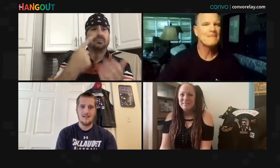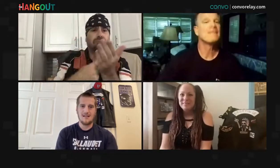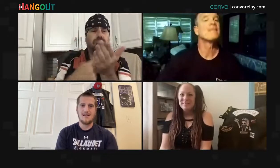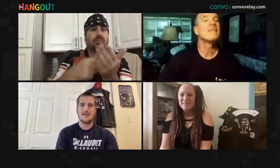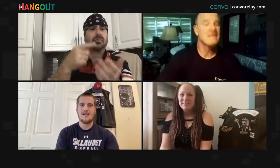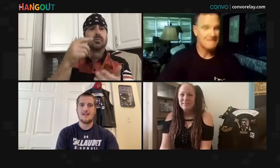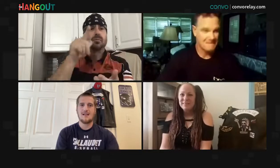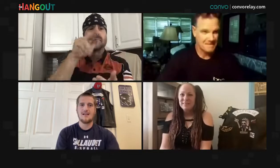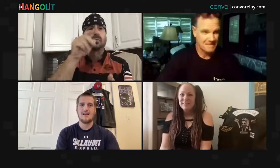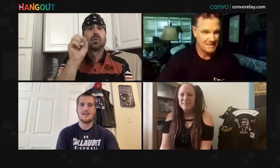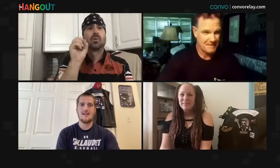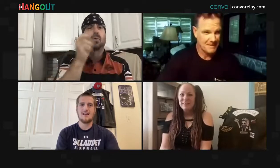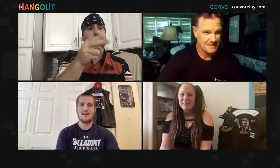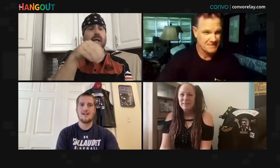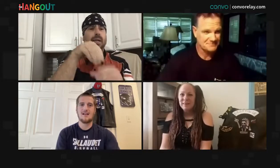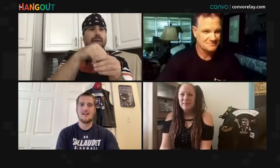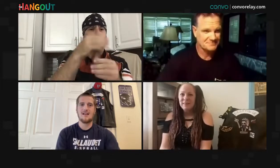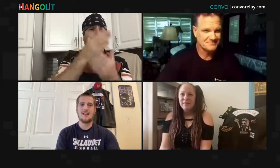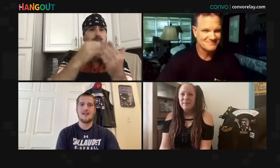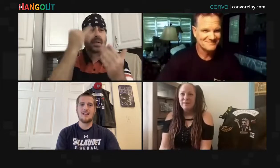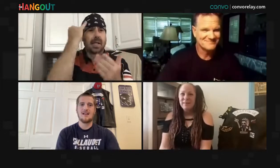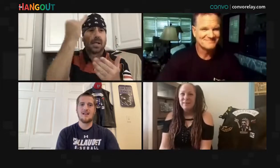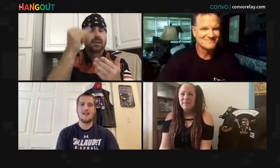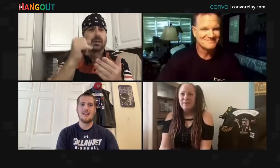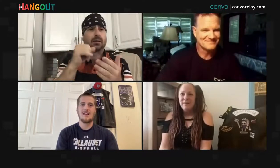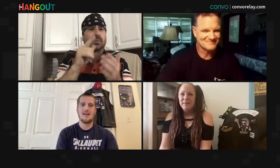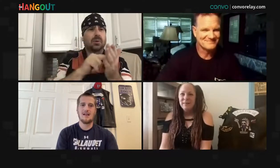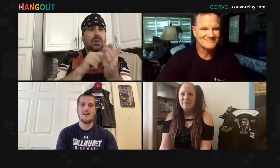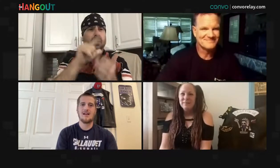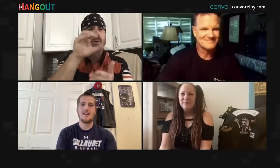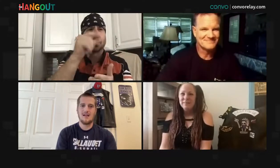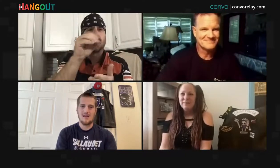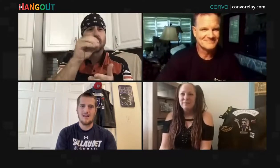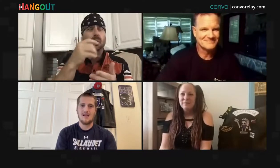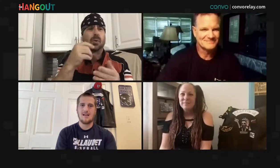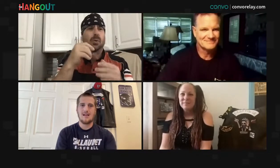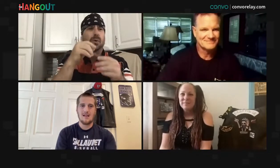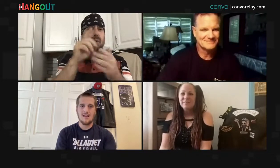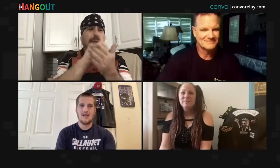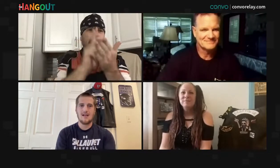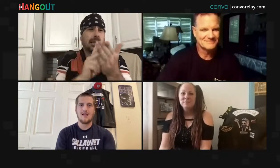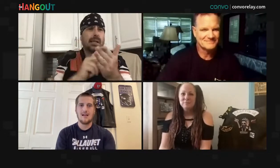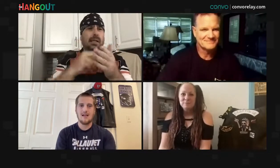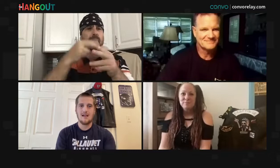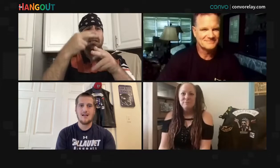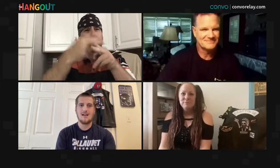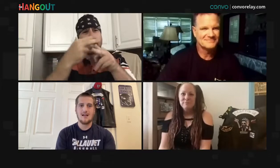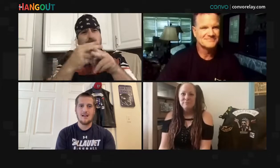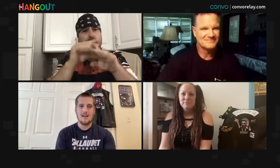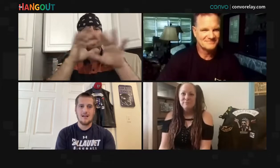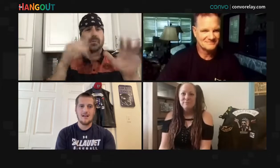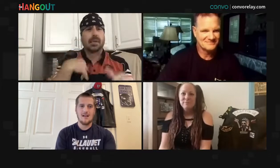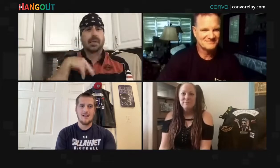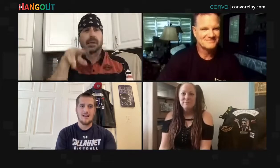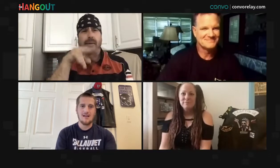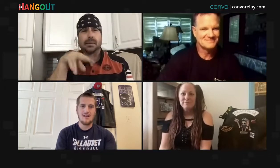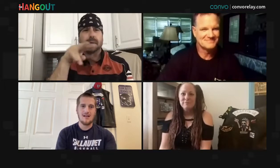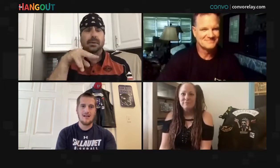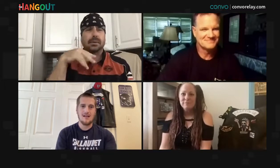ended up naming it Coyote Well, Ugly Bike Week. Lurup and I had been throwing out some ideas and had been researching logo designs and names.